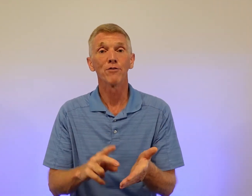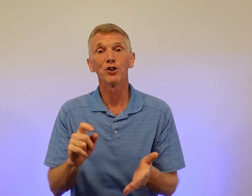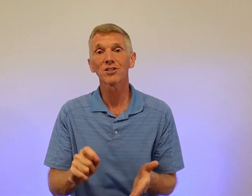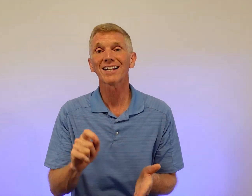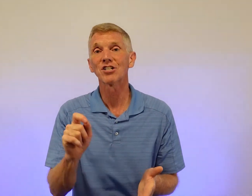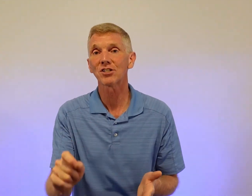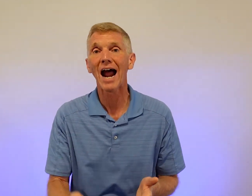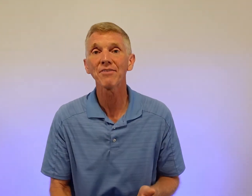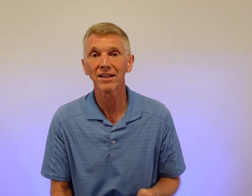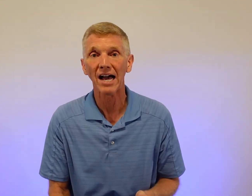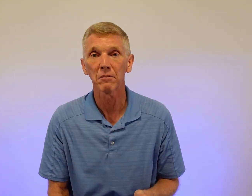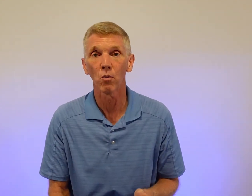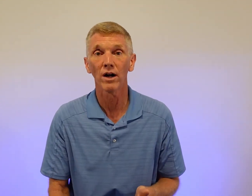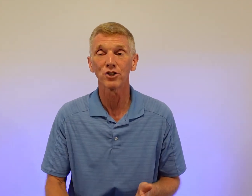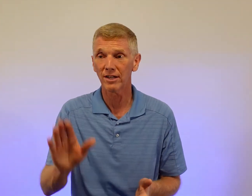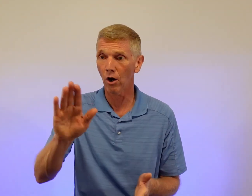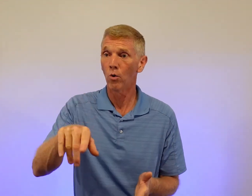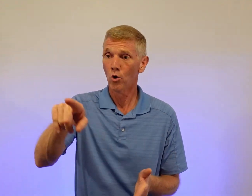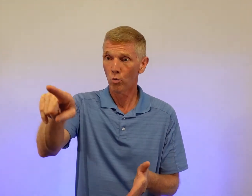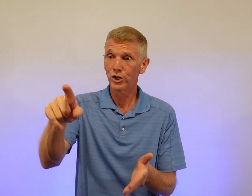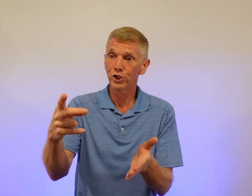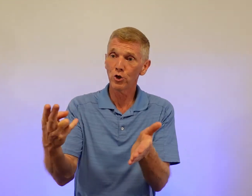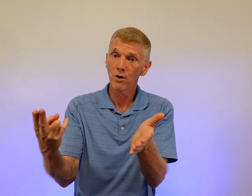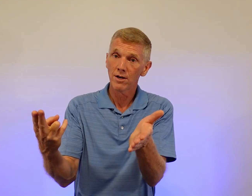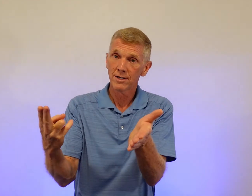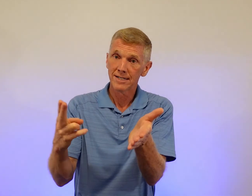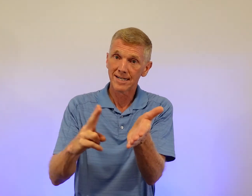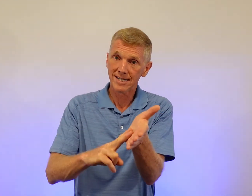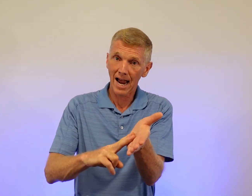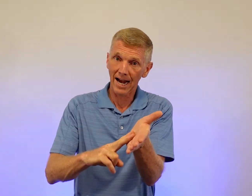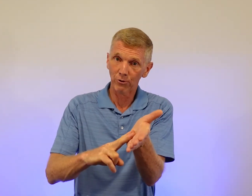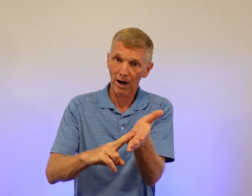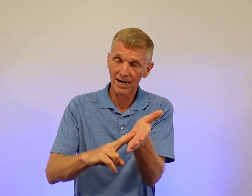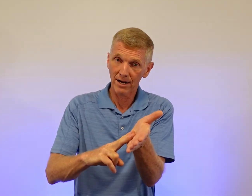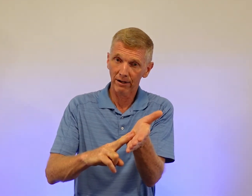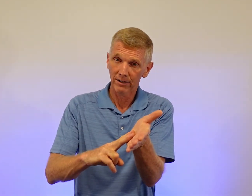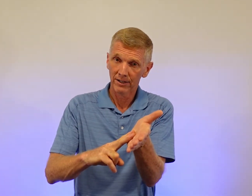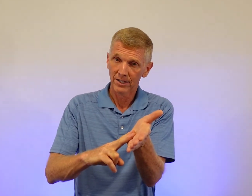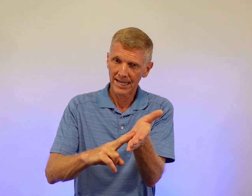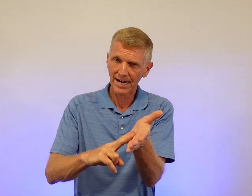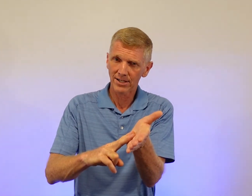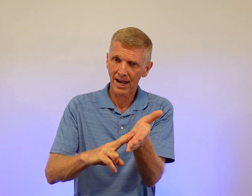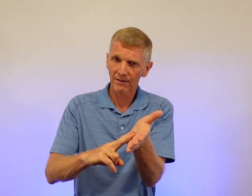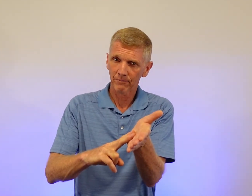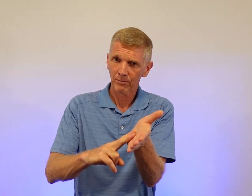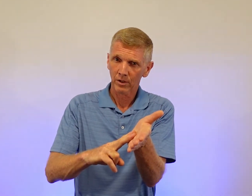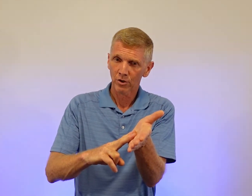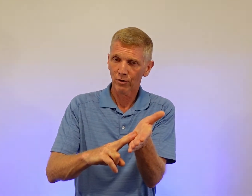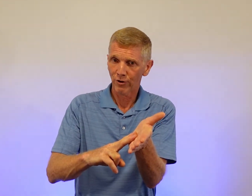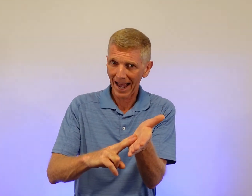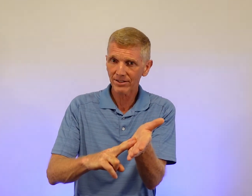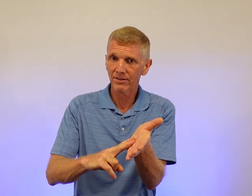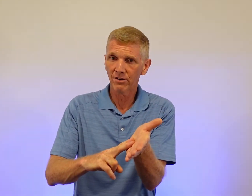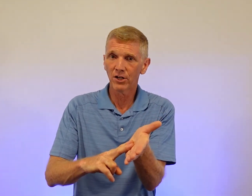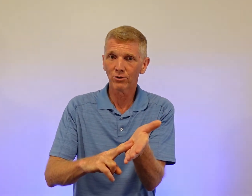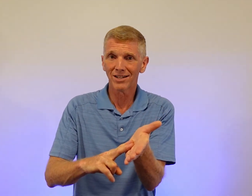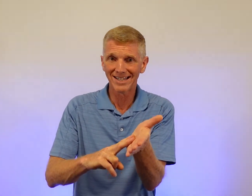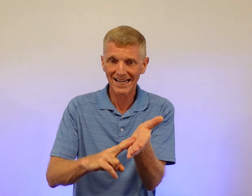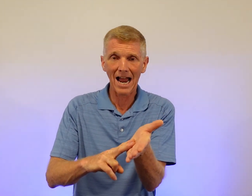just going to sign the document once, you'd say, oh, would you sign right here? Did you catch that? So if you're asking the individual to sign